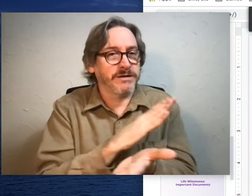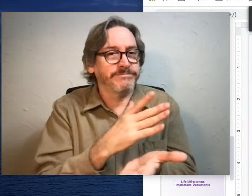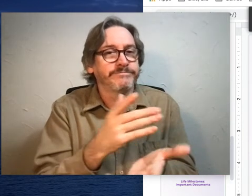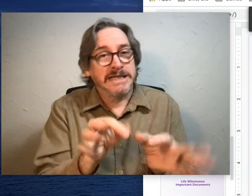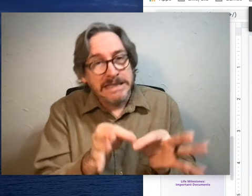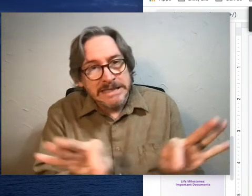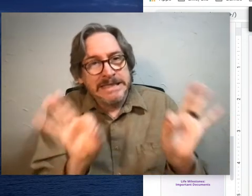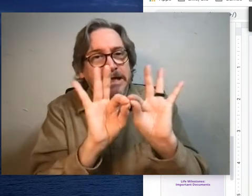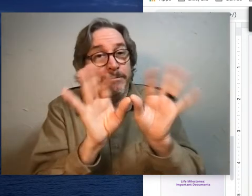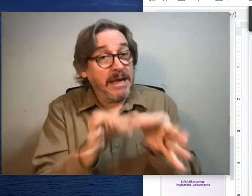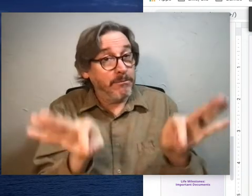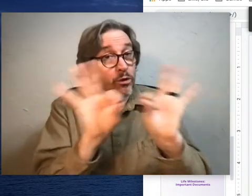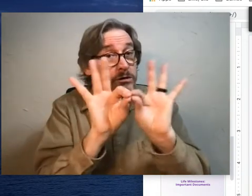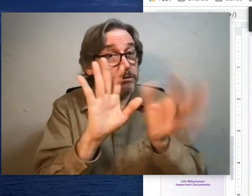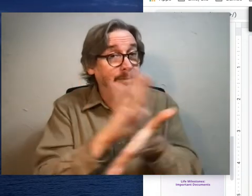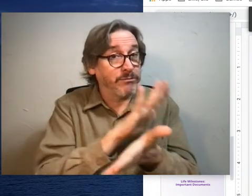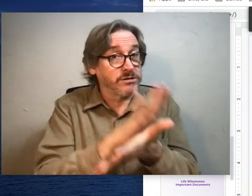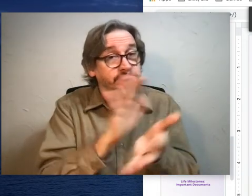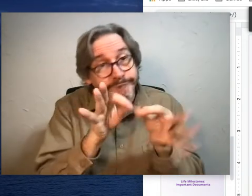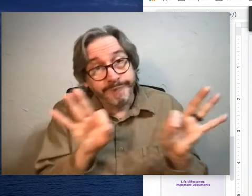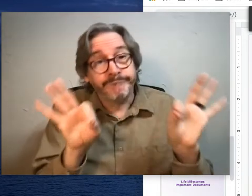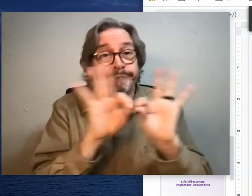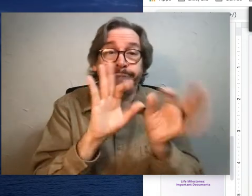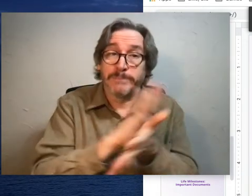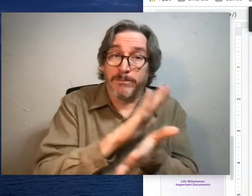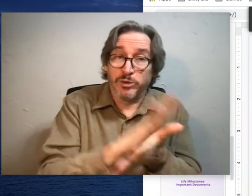papers, right? Important papers.